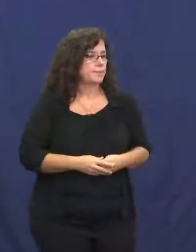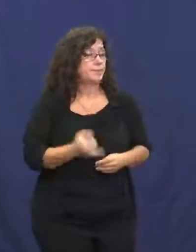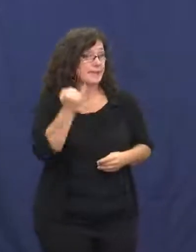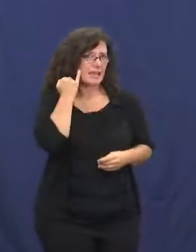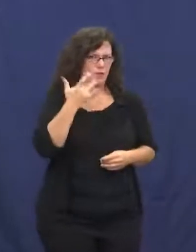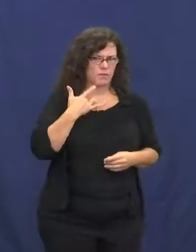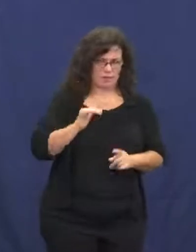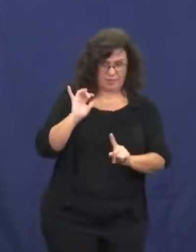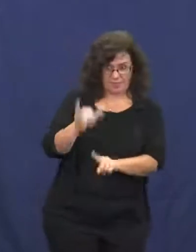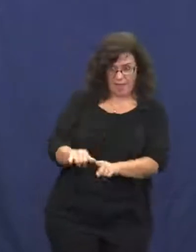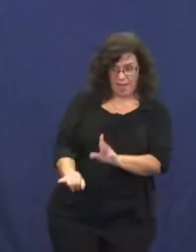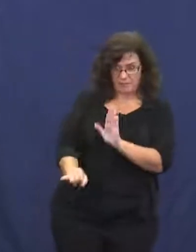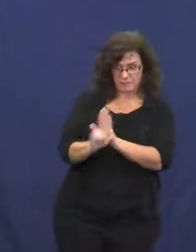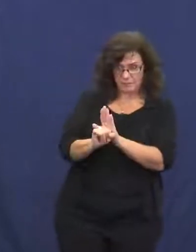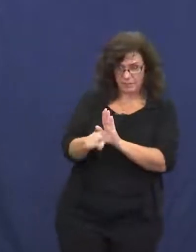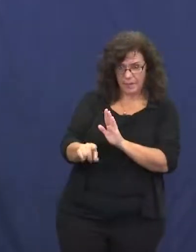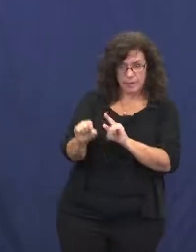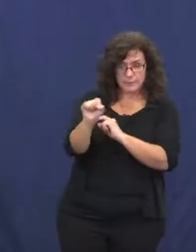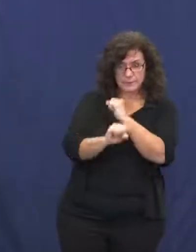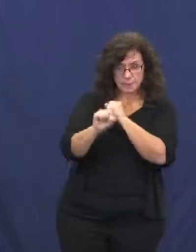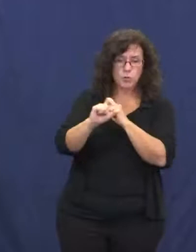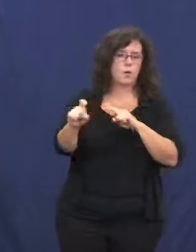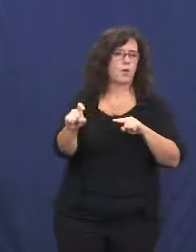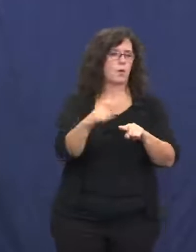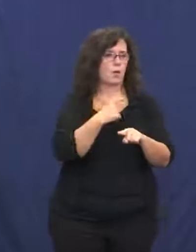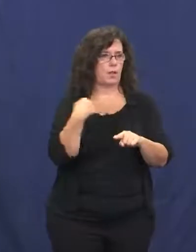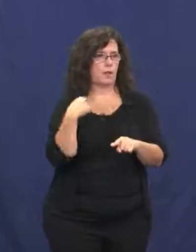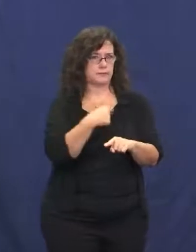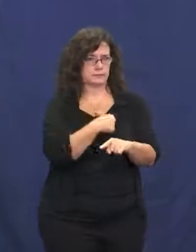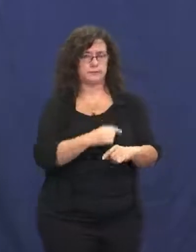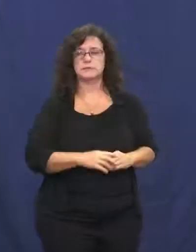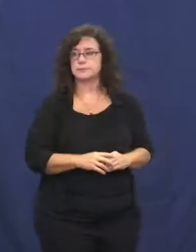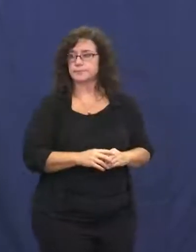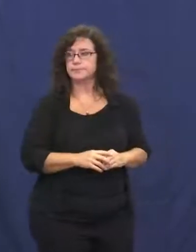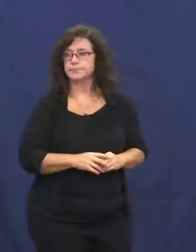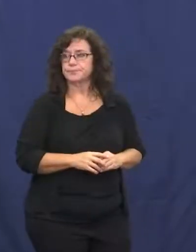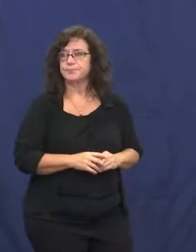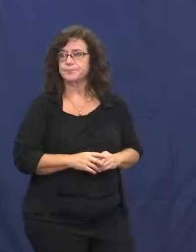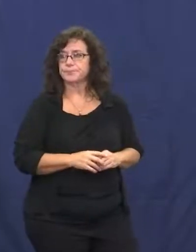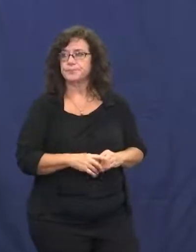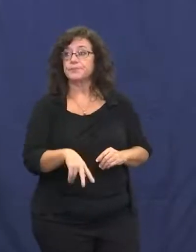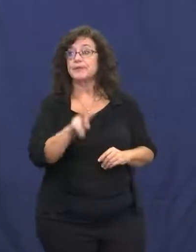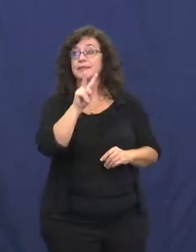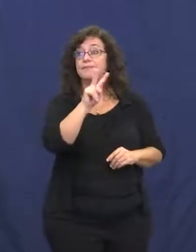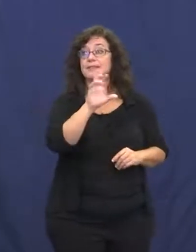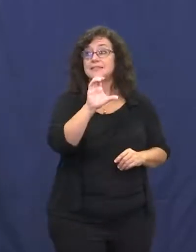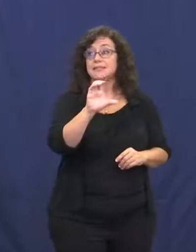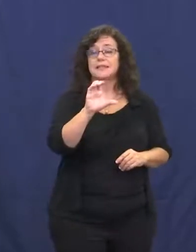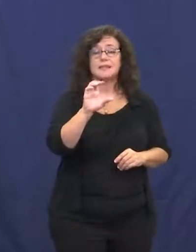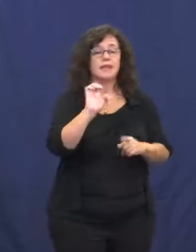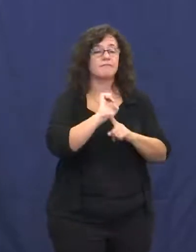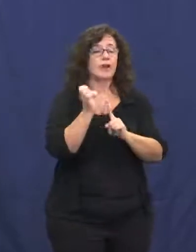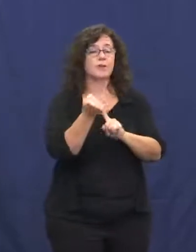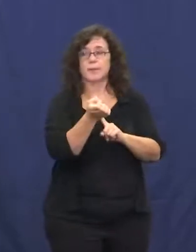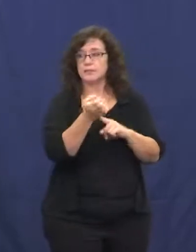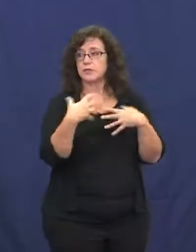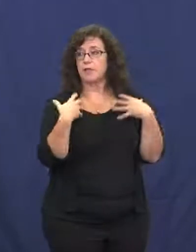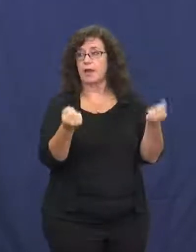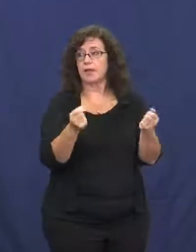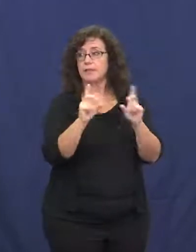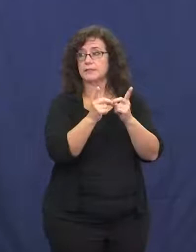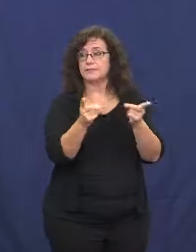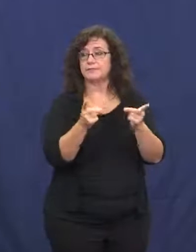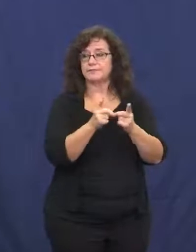we're encouraging you to call the Ventura County Environmental Health Division Vector Control